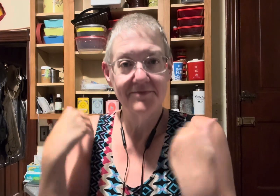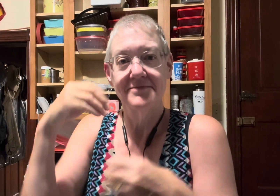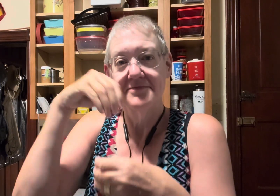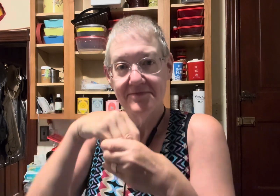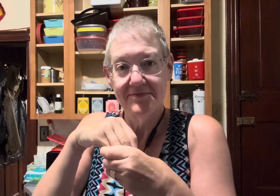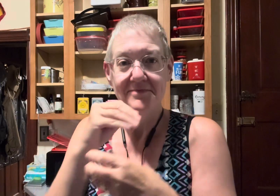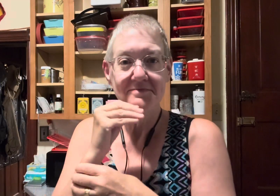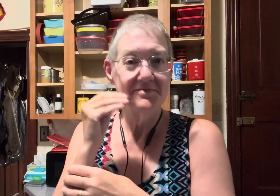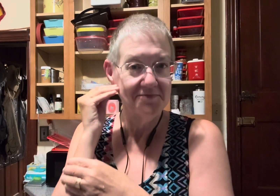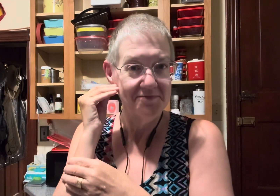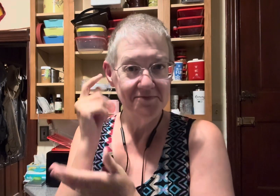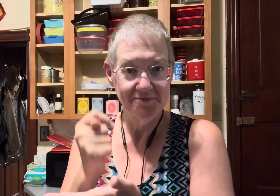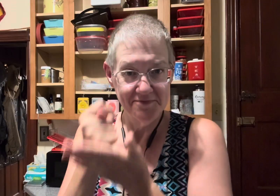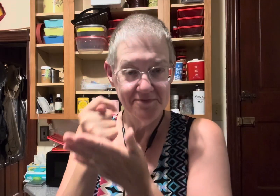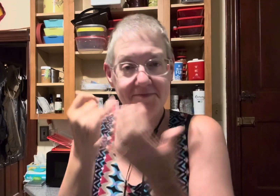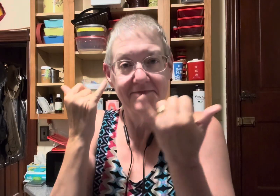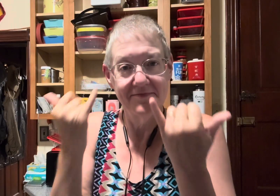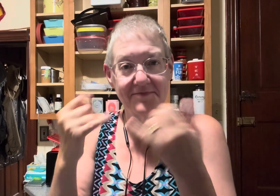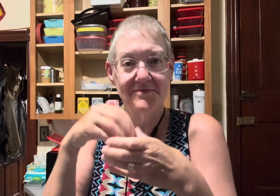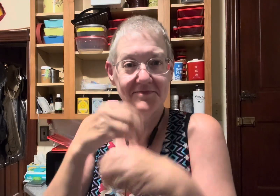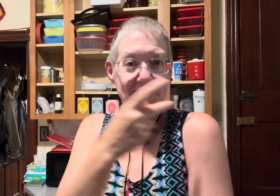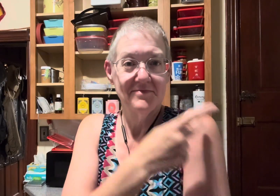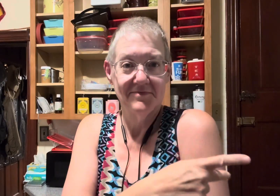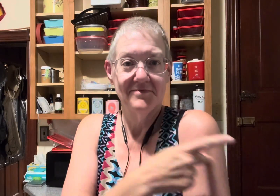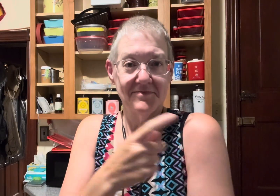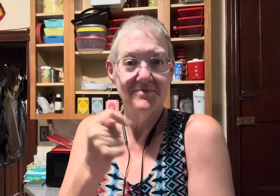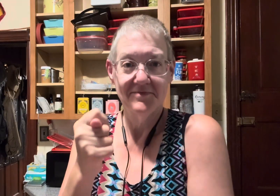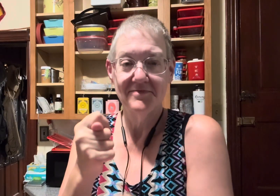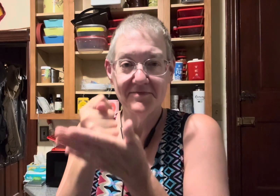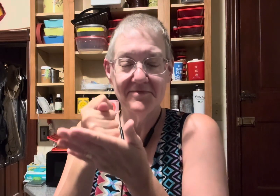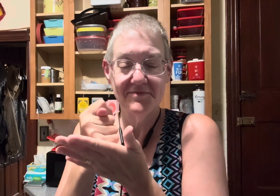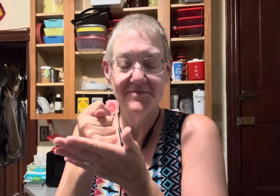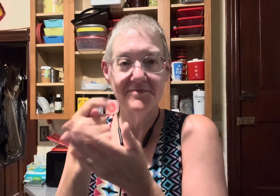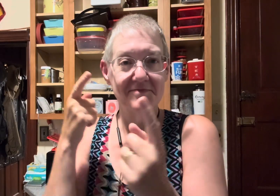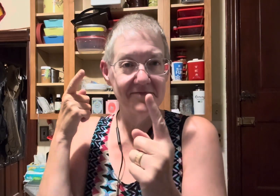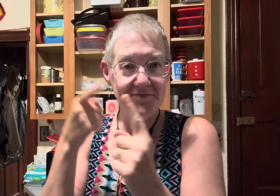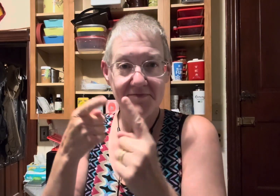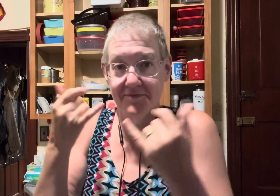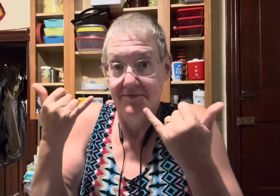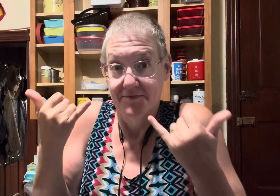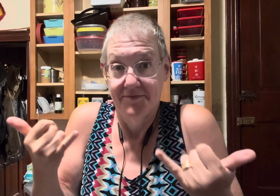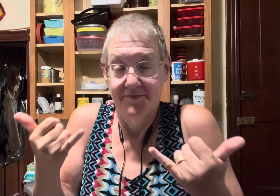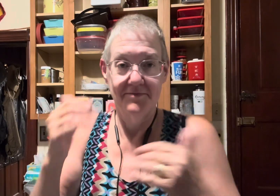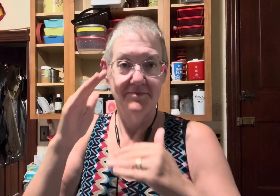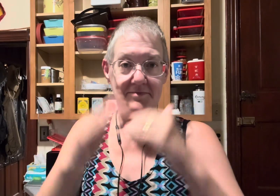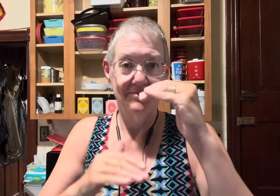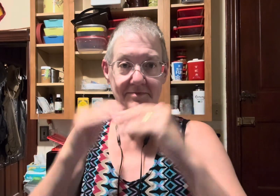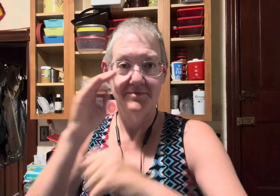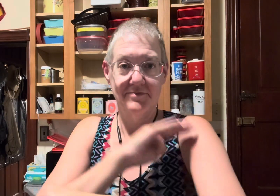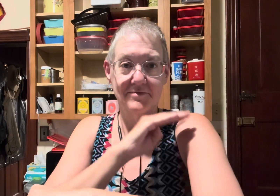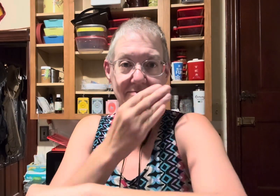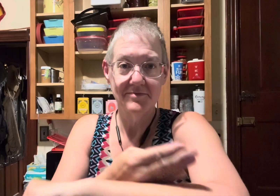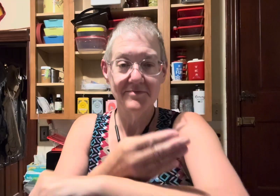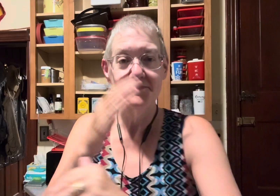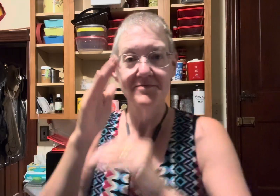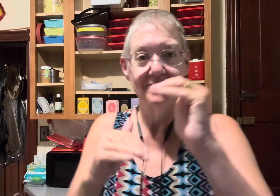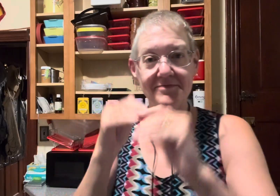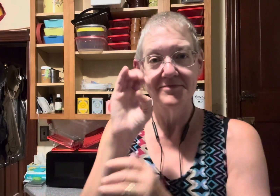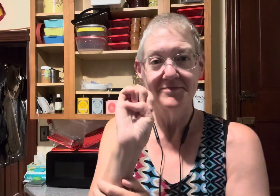6 weeks of inpatient in-home therapy, and now it's time for outpatient therapy. The goal is to